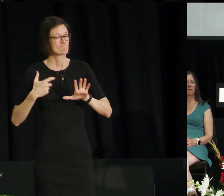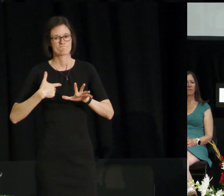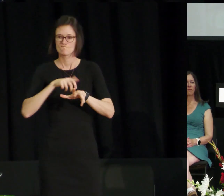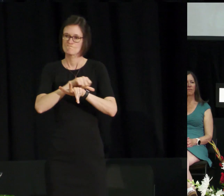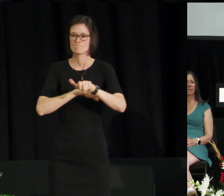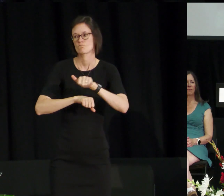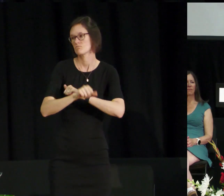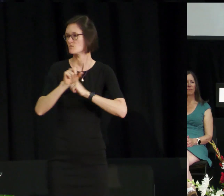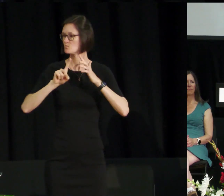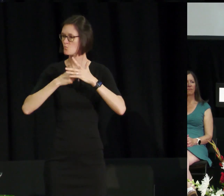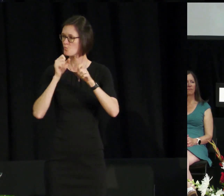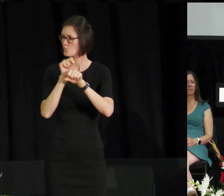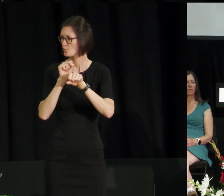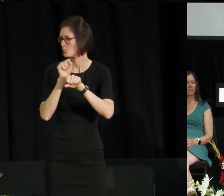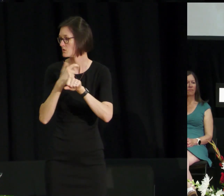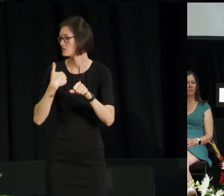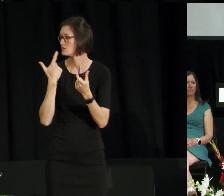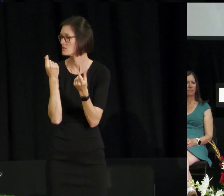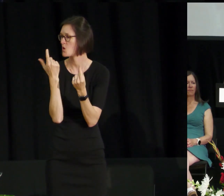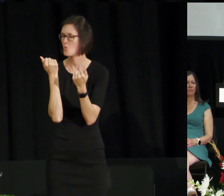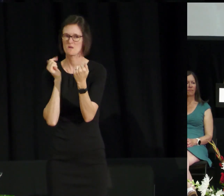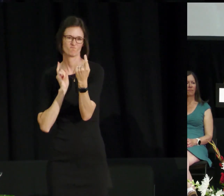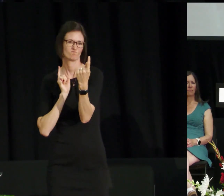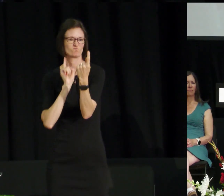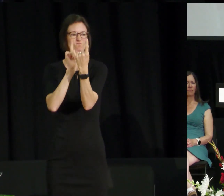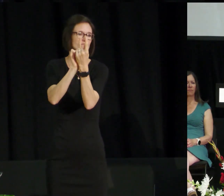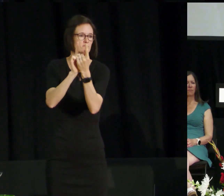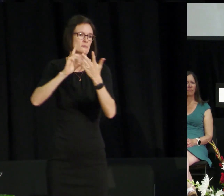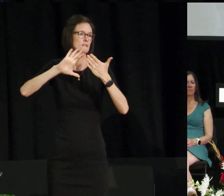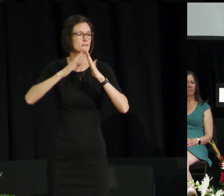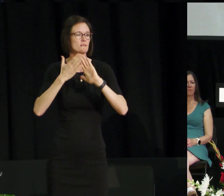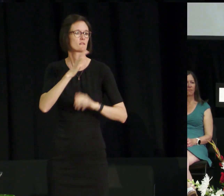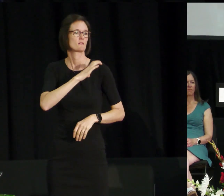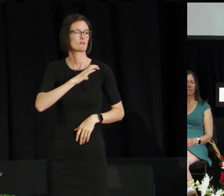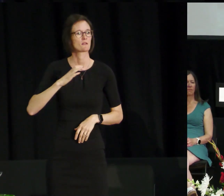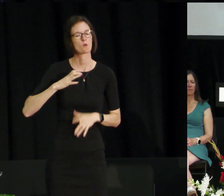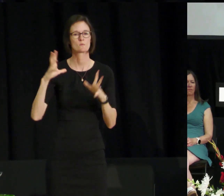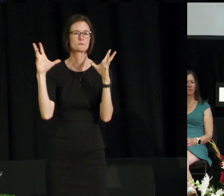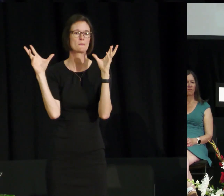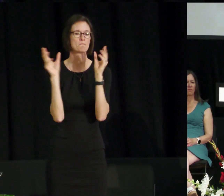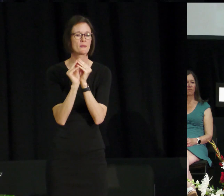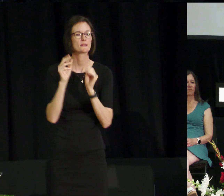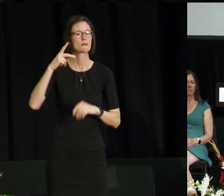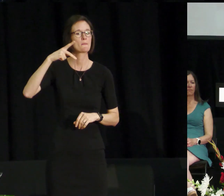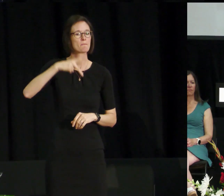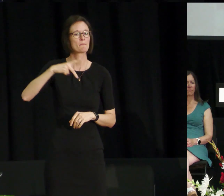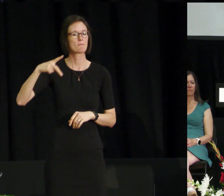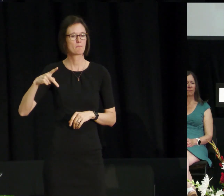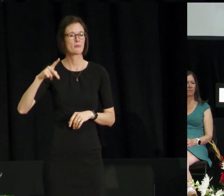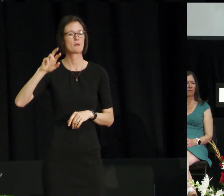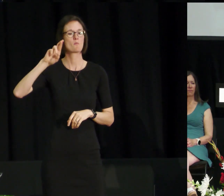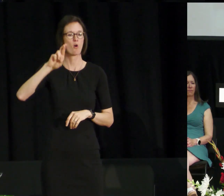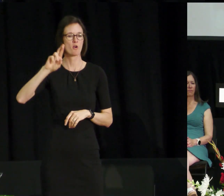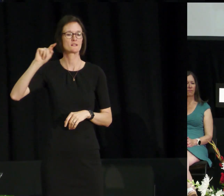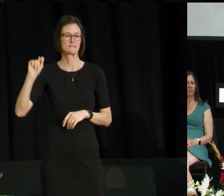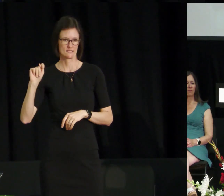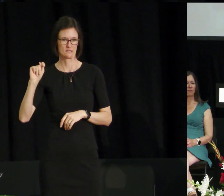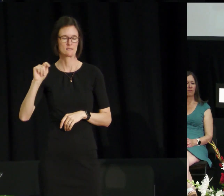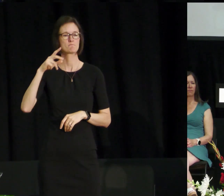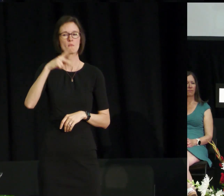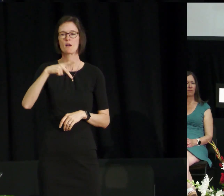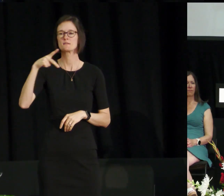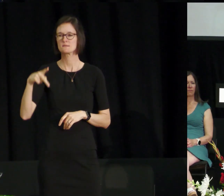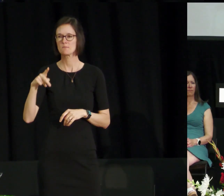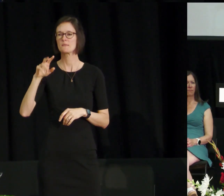started to go to city council meetings And I started to go to the PPRTA Which is the Pikes Peak Rural Transit Authority Who